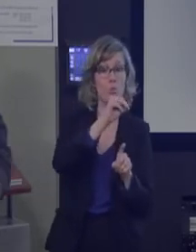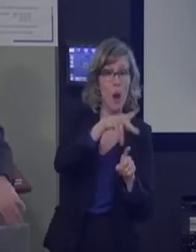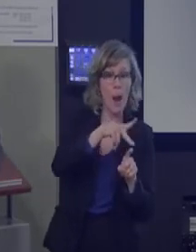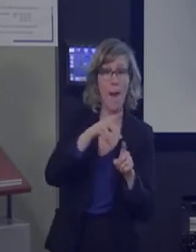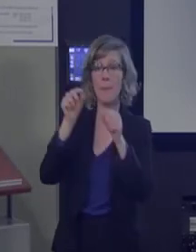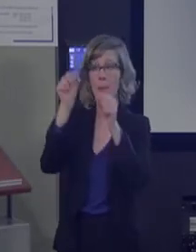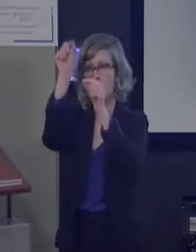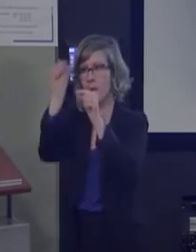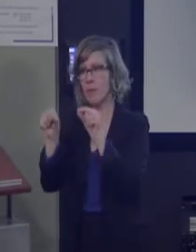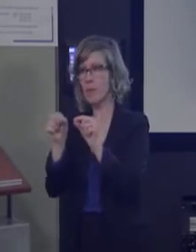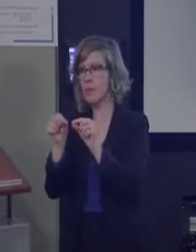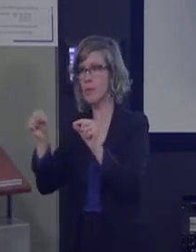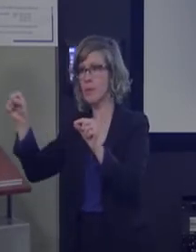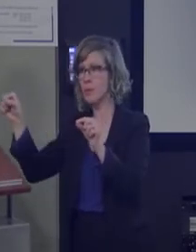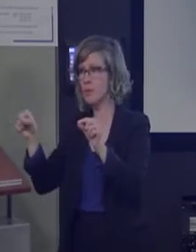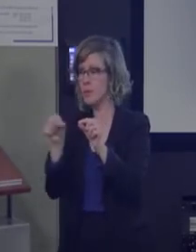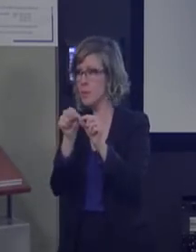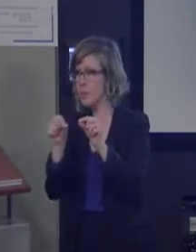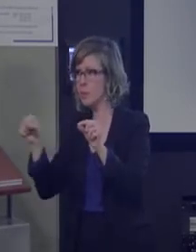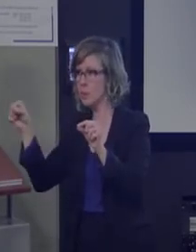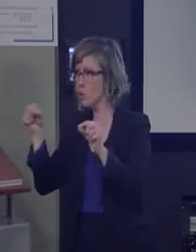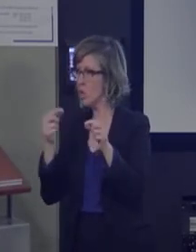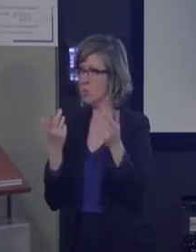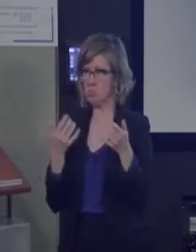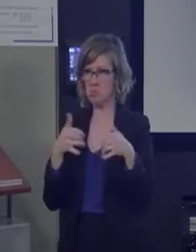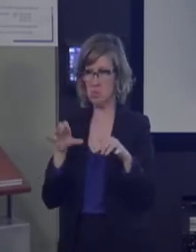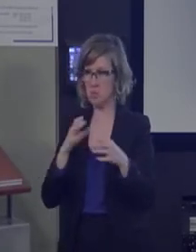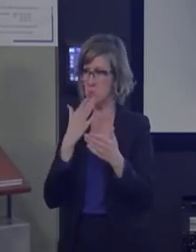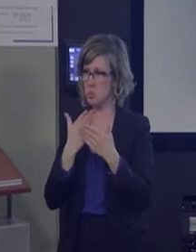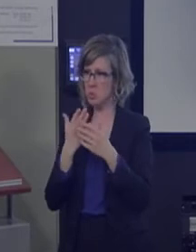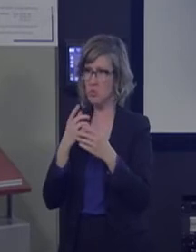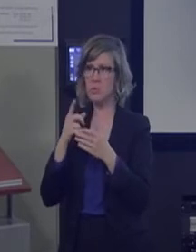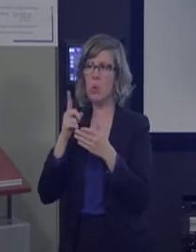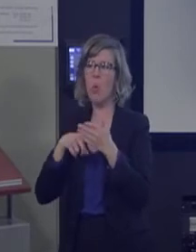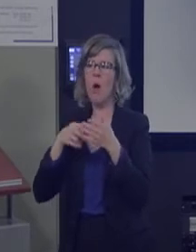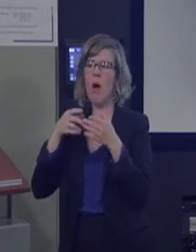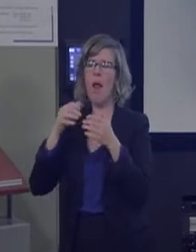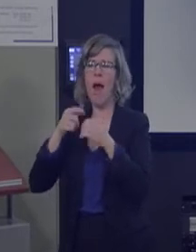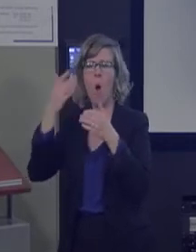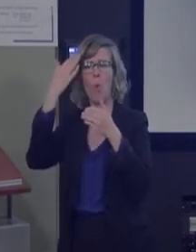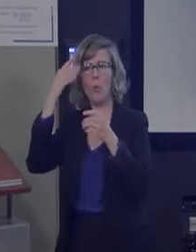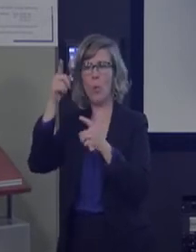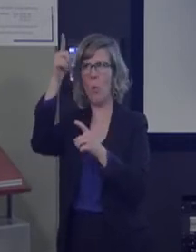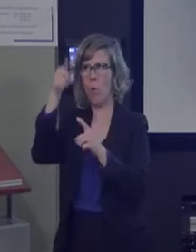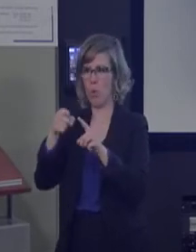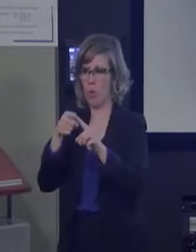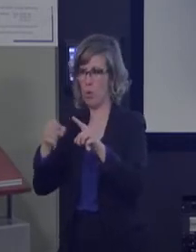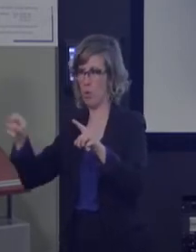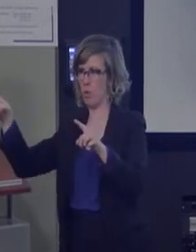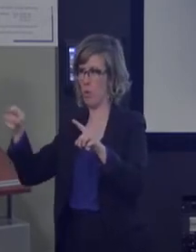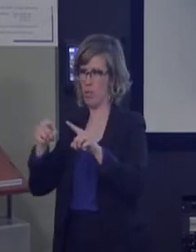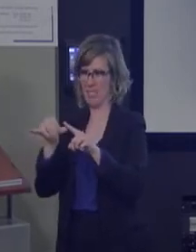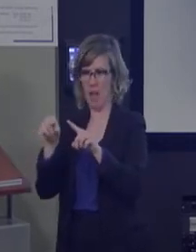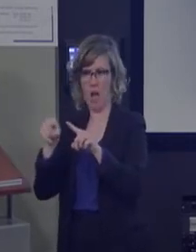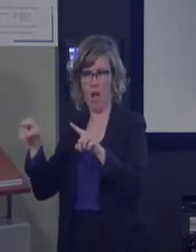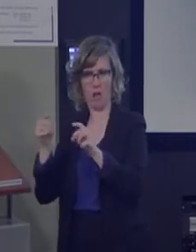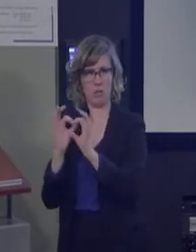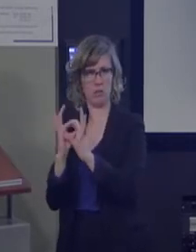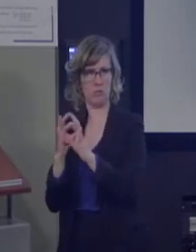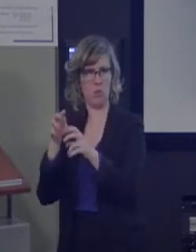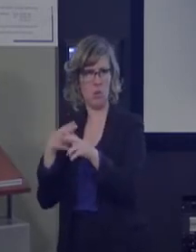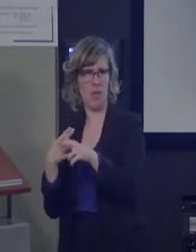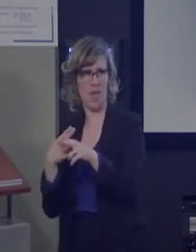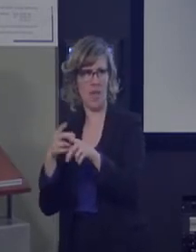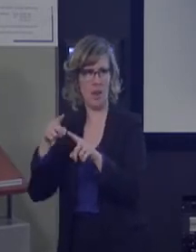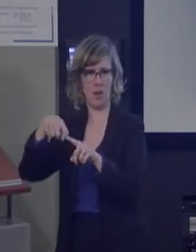What determines the period of a pendulum? The length, the plumb bob, and all the rest of it. Again, they drop off right away because they